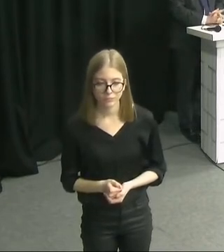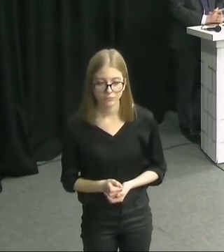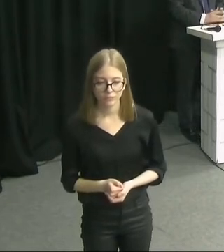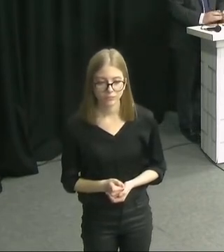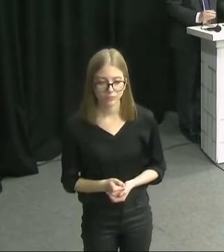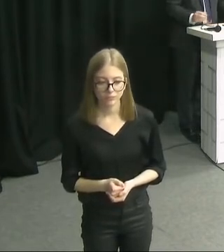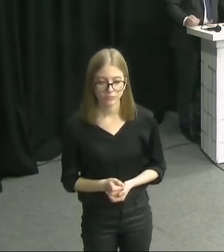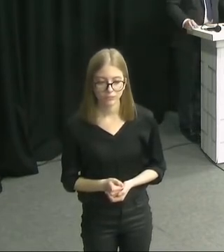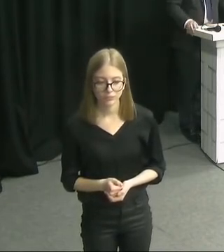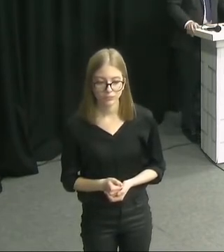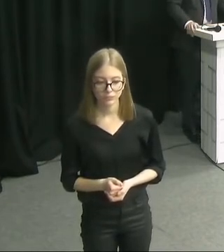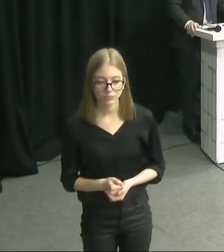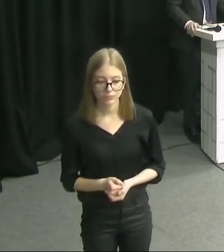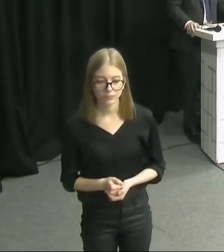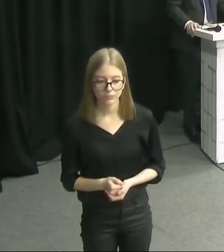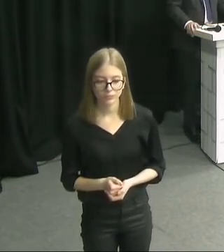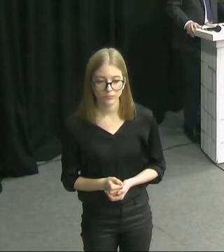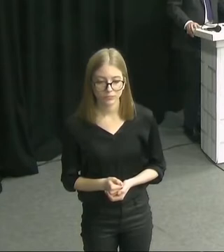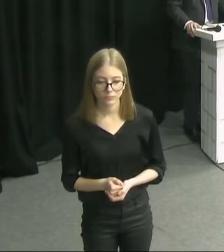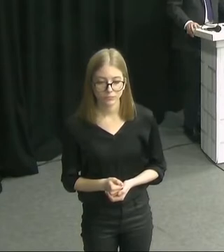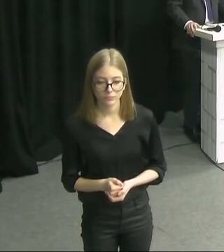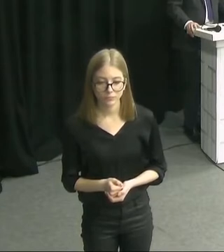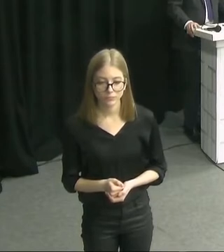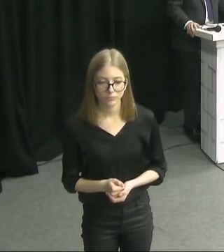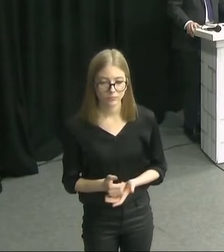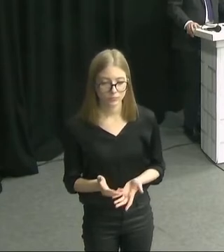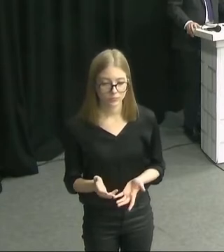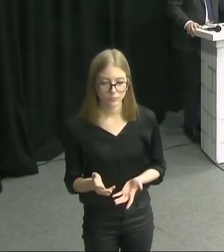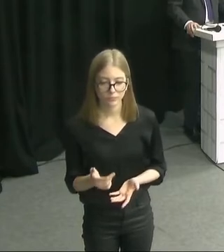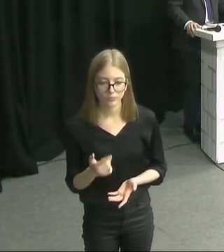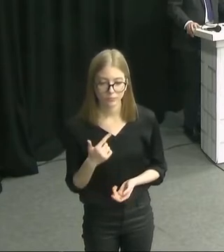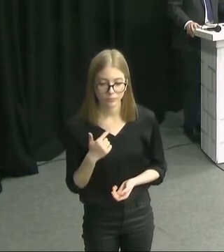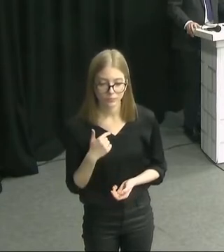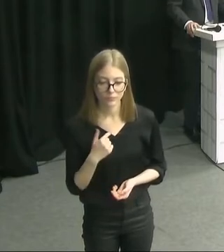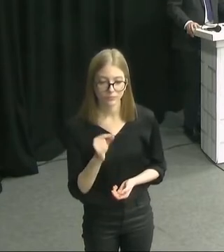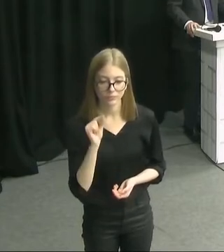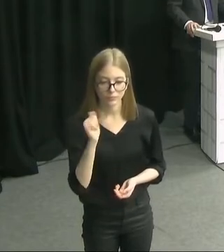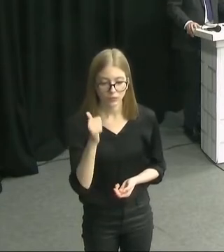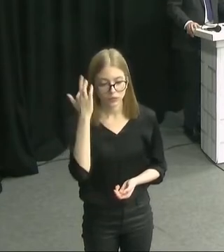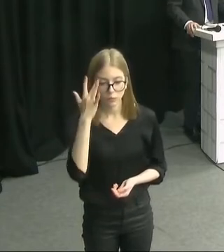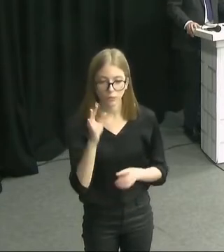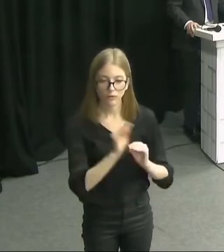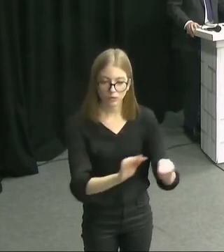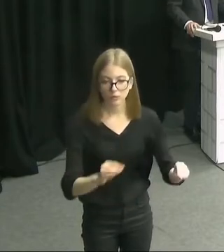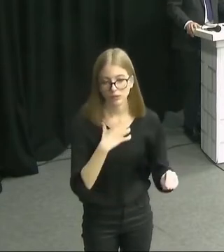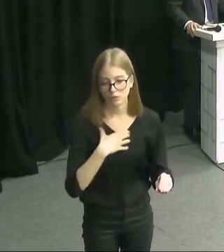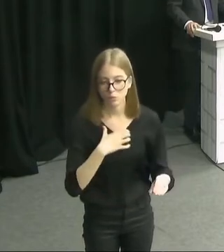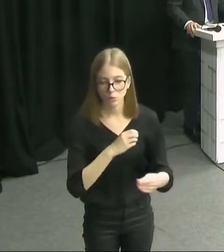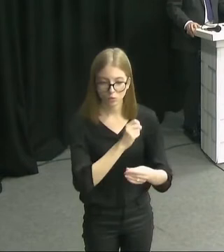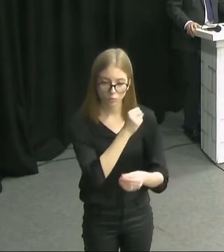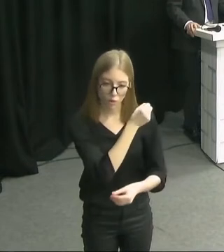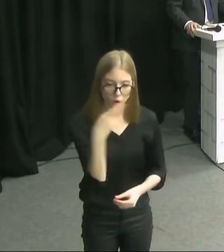we would expect from the lecturers, first of all, professional attitude and